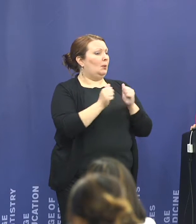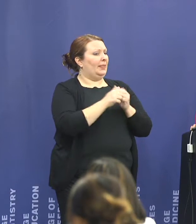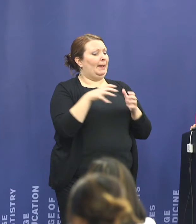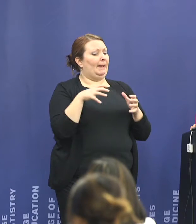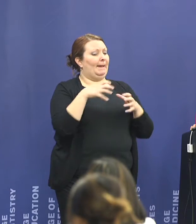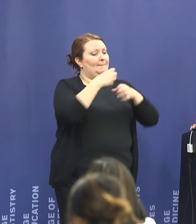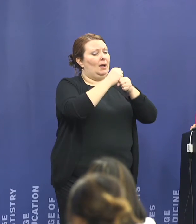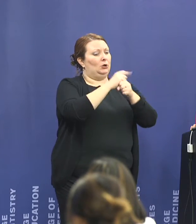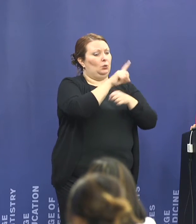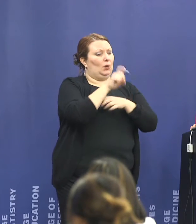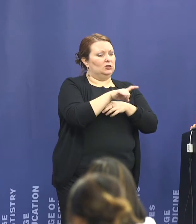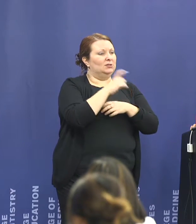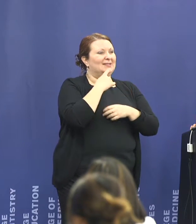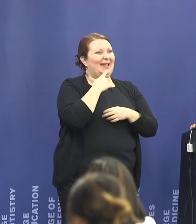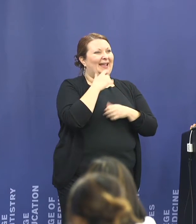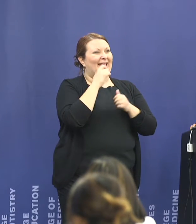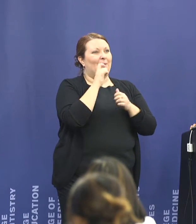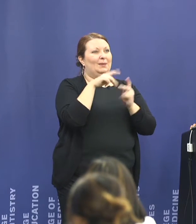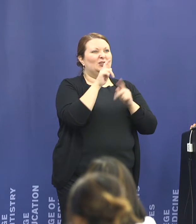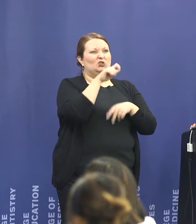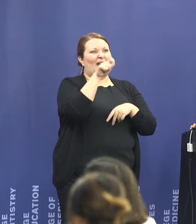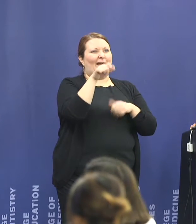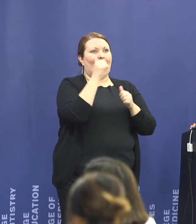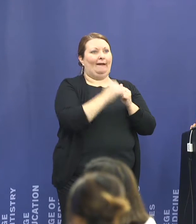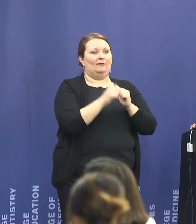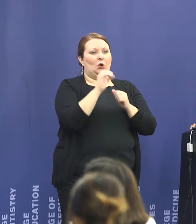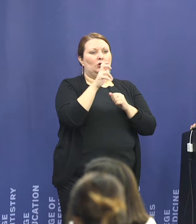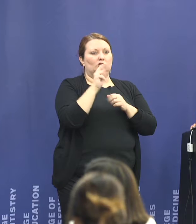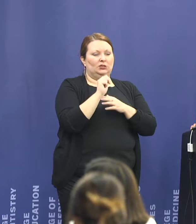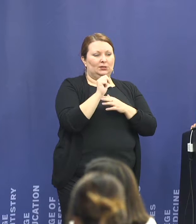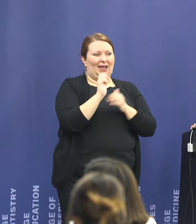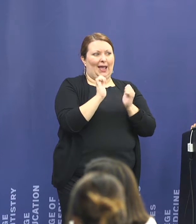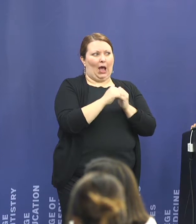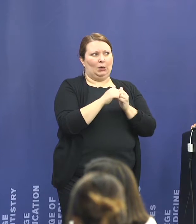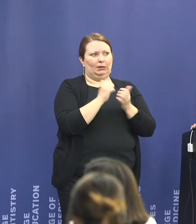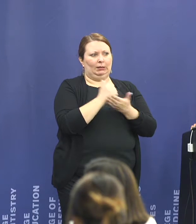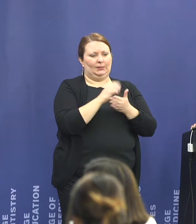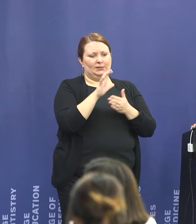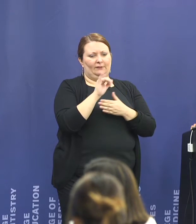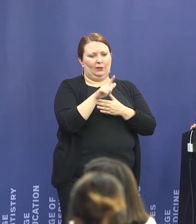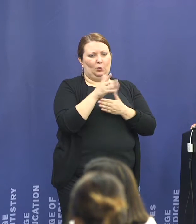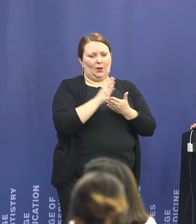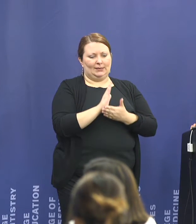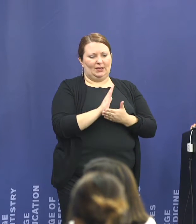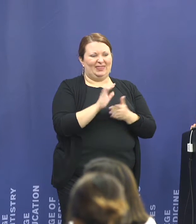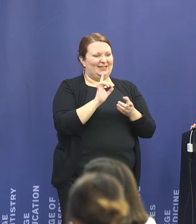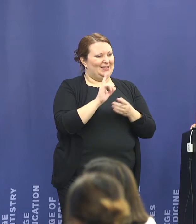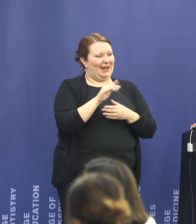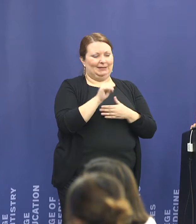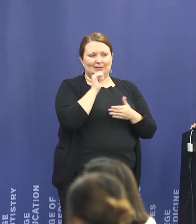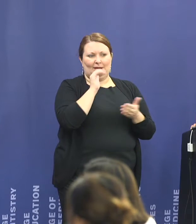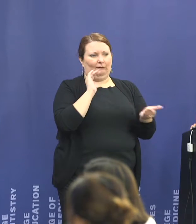everyone checking every origin? How is that gonna help civil rights? How the data will not be comparable.